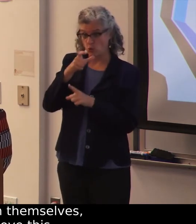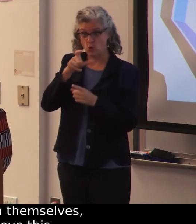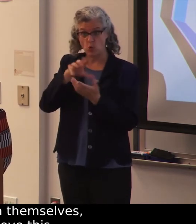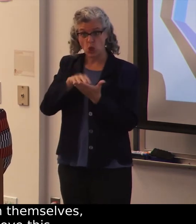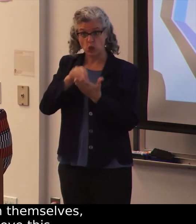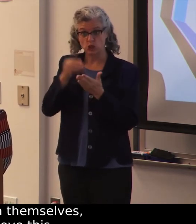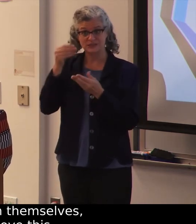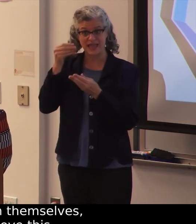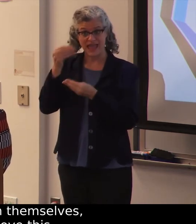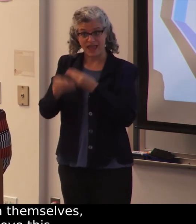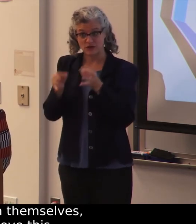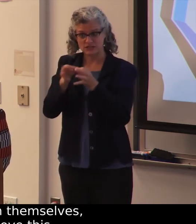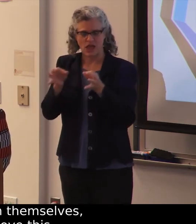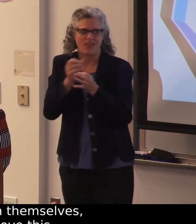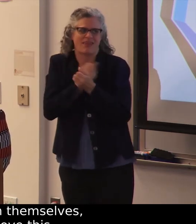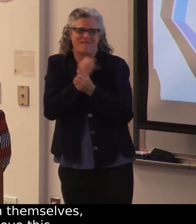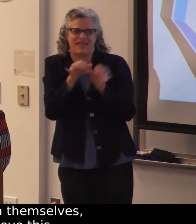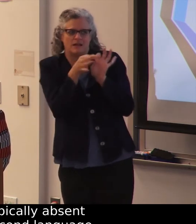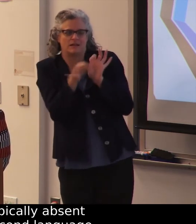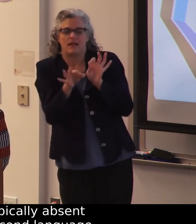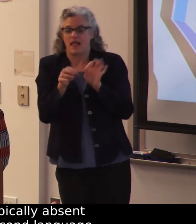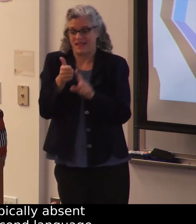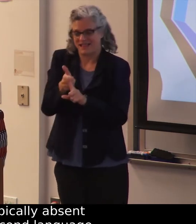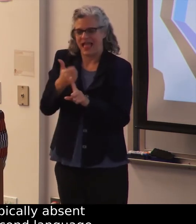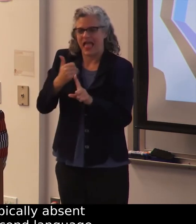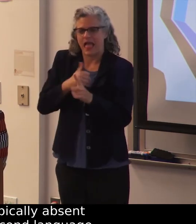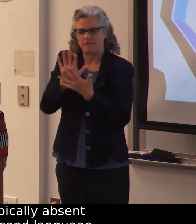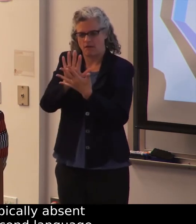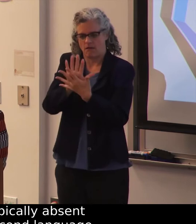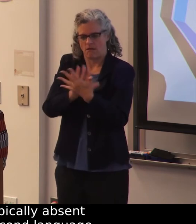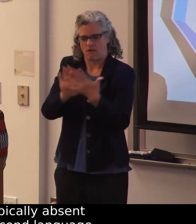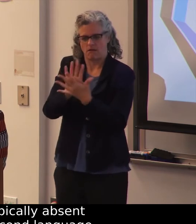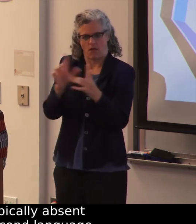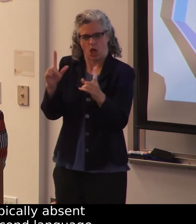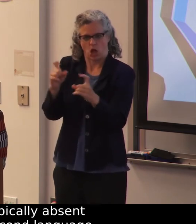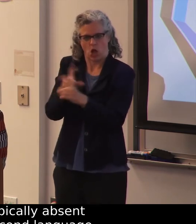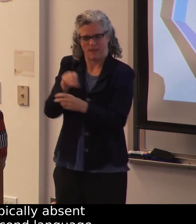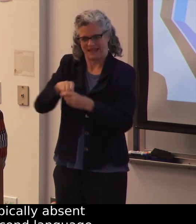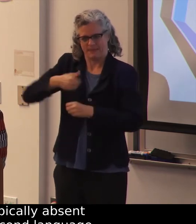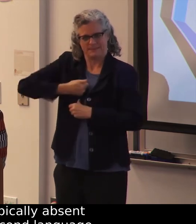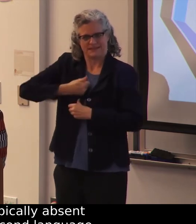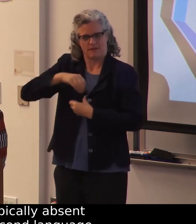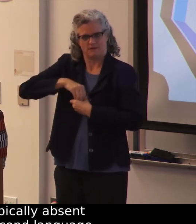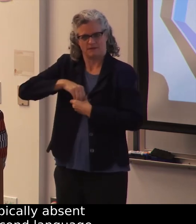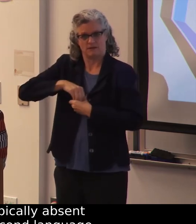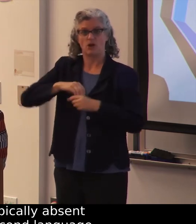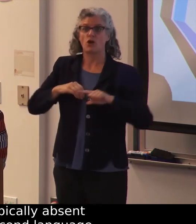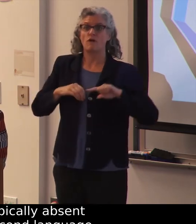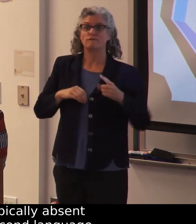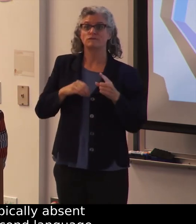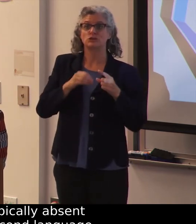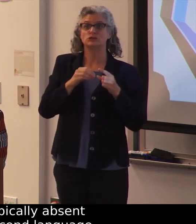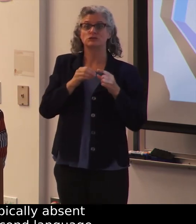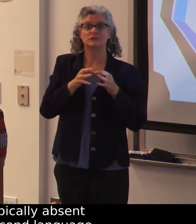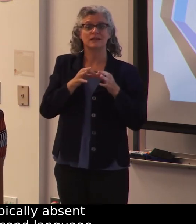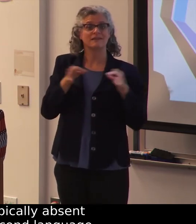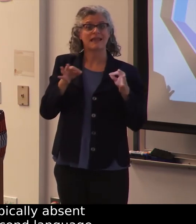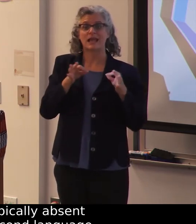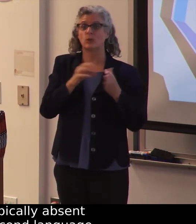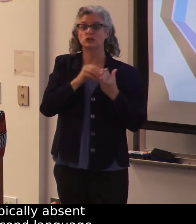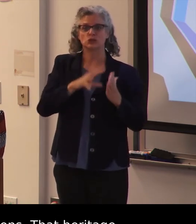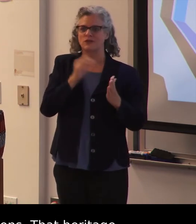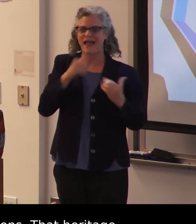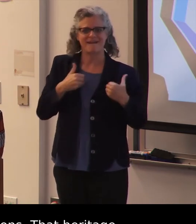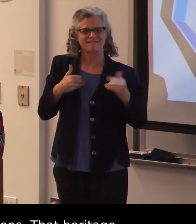this, ambiguities and complications that are typically absent in first or second language learners, right? So all of